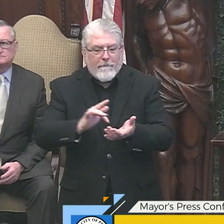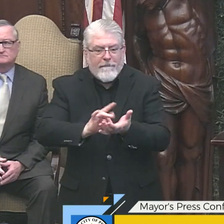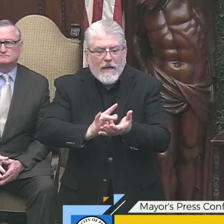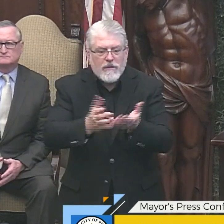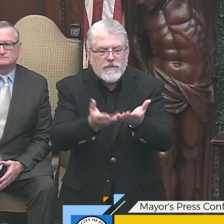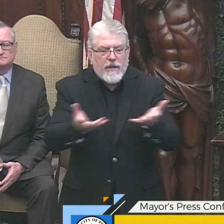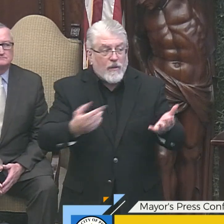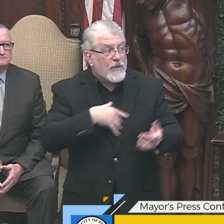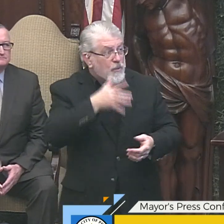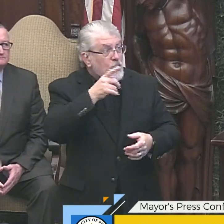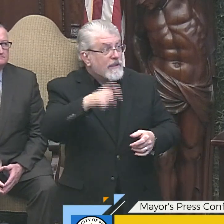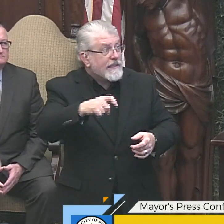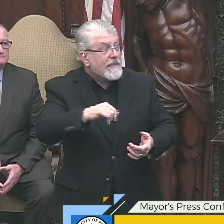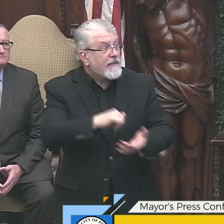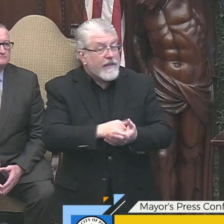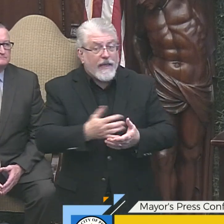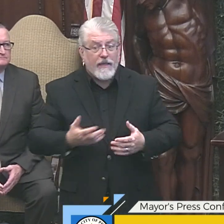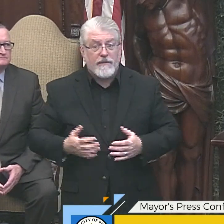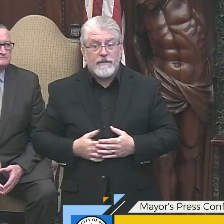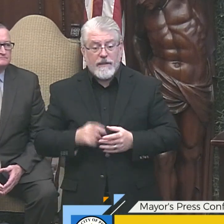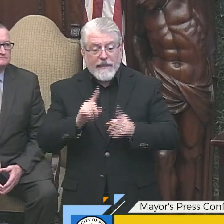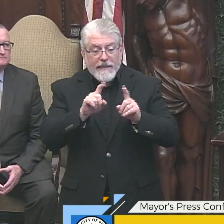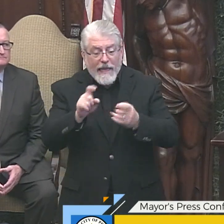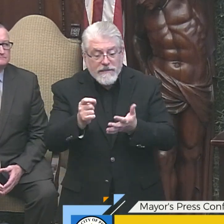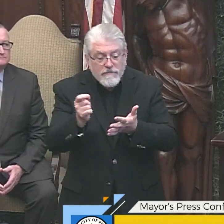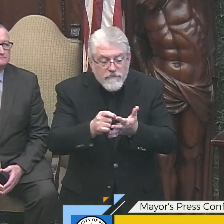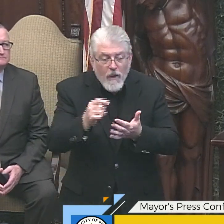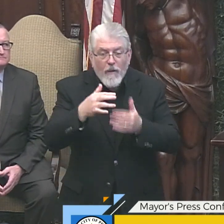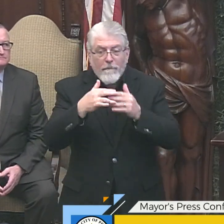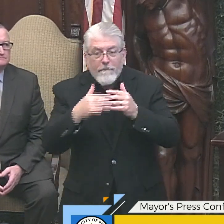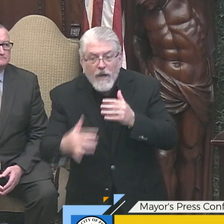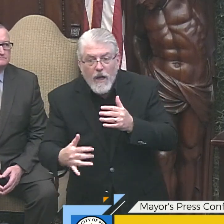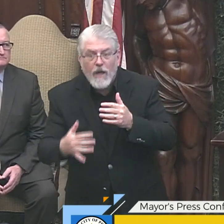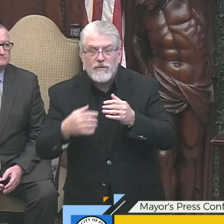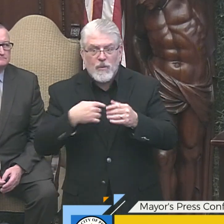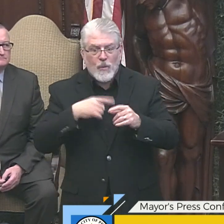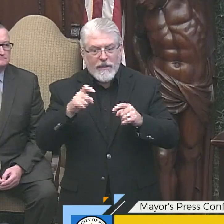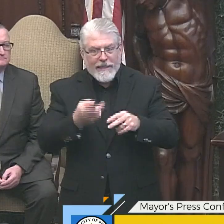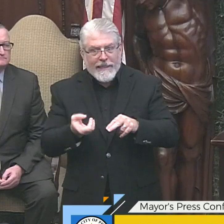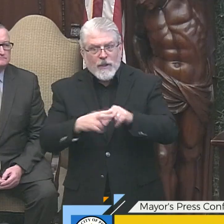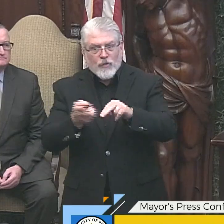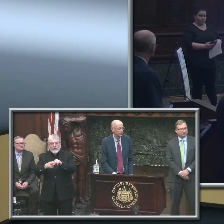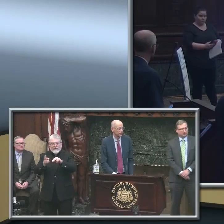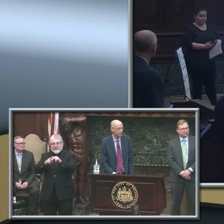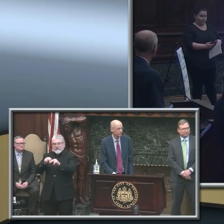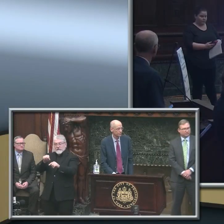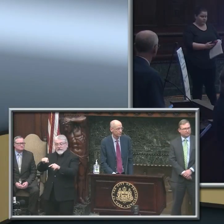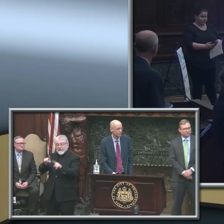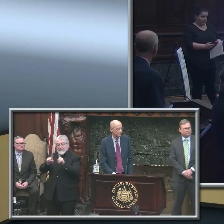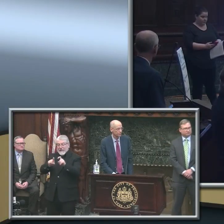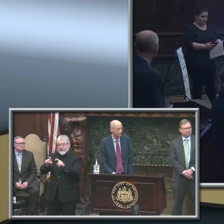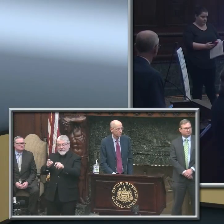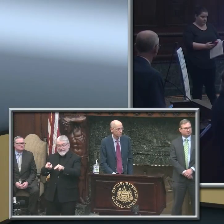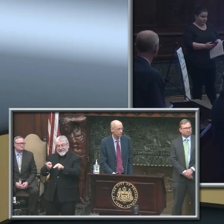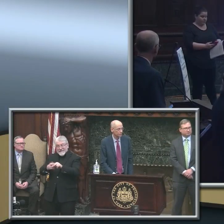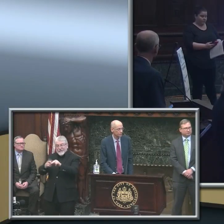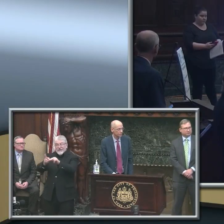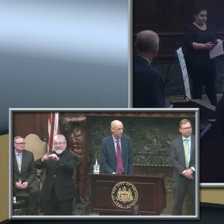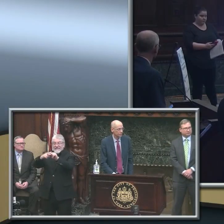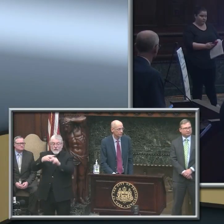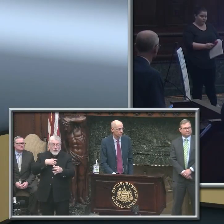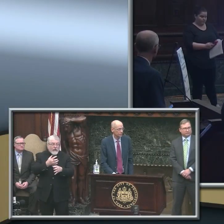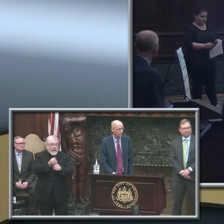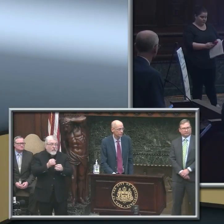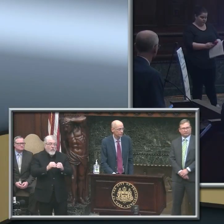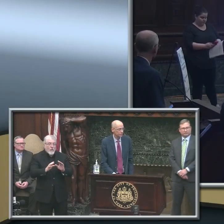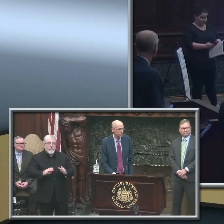supplies, but at the same time, we do think we can increase the testing from where we are right now. Okay, and a lot of people are asking about the geographic areas. I